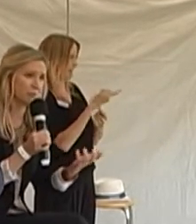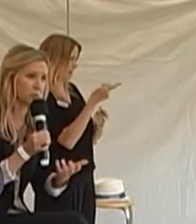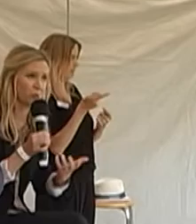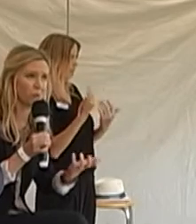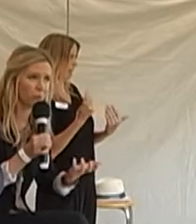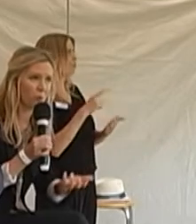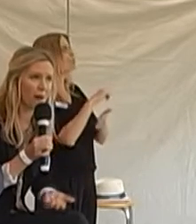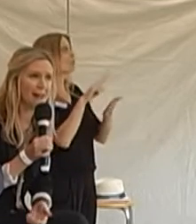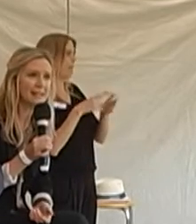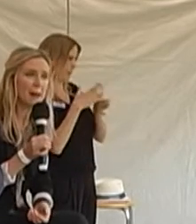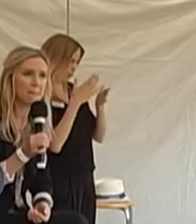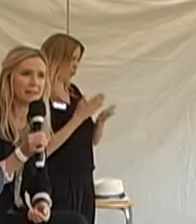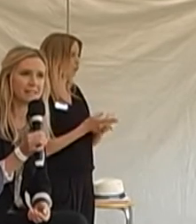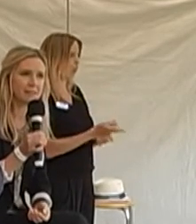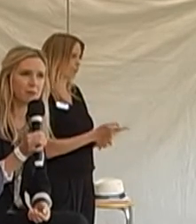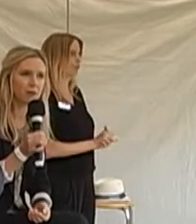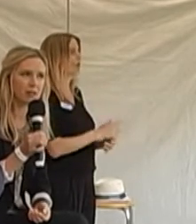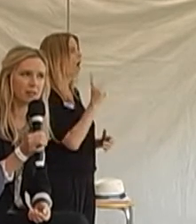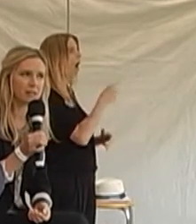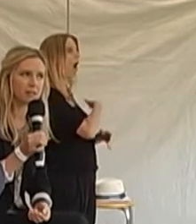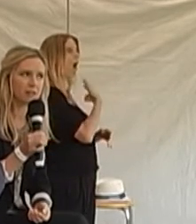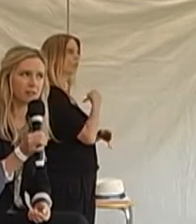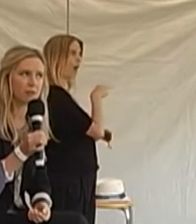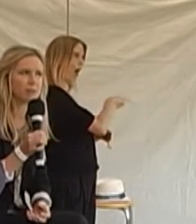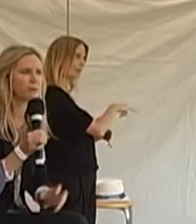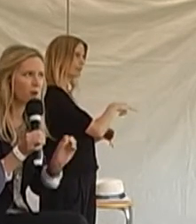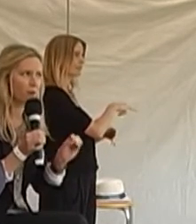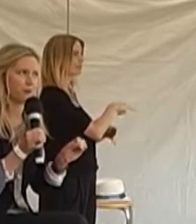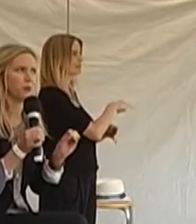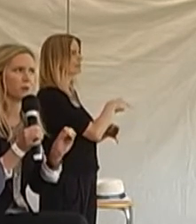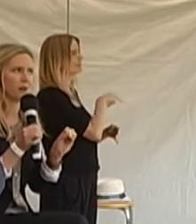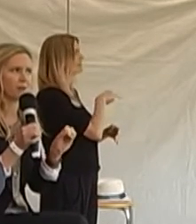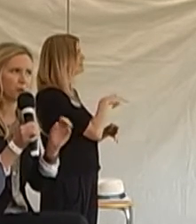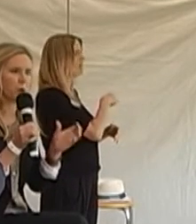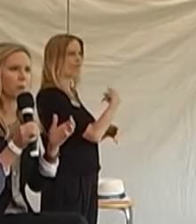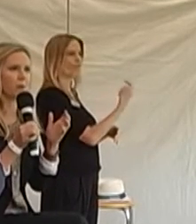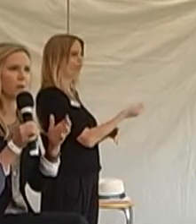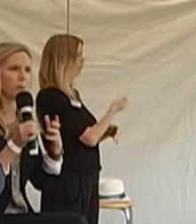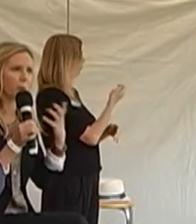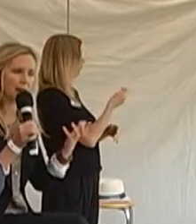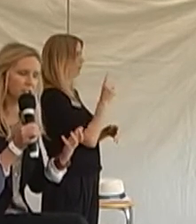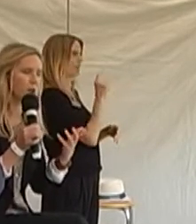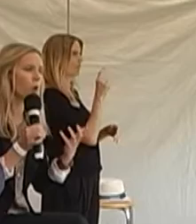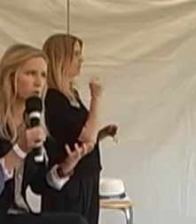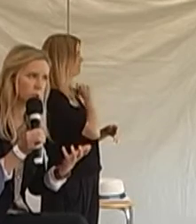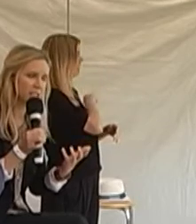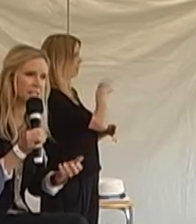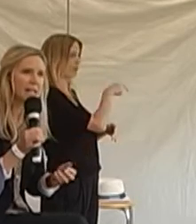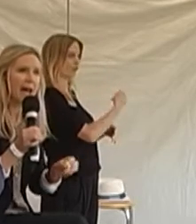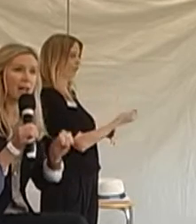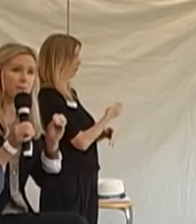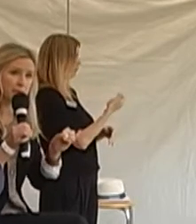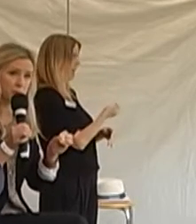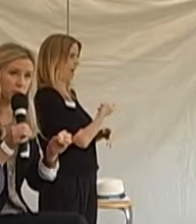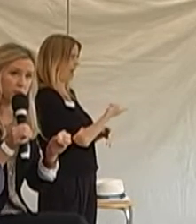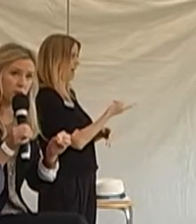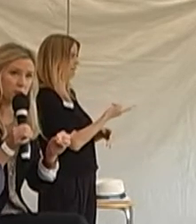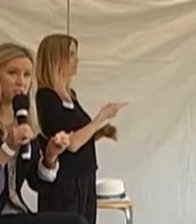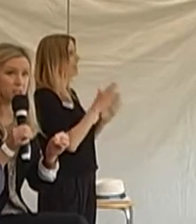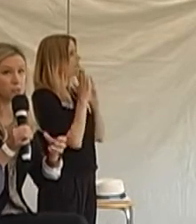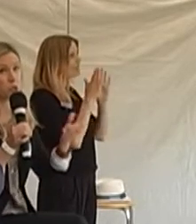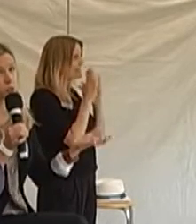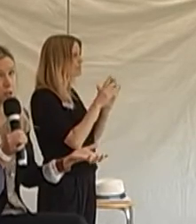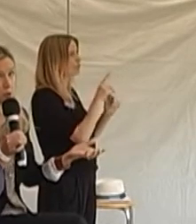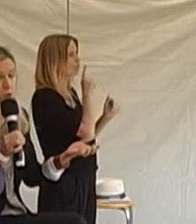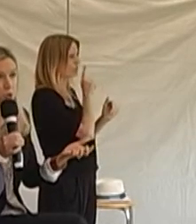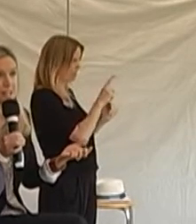problem, as I'm sure you're all aware. But in Denmark, there is far fewer of the population are on Twitter, and Facebook is very